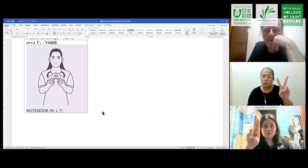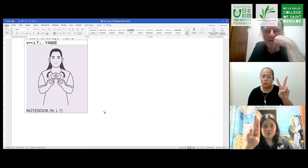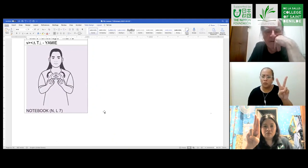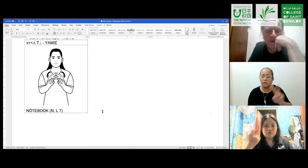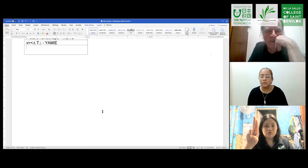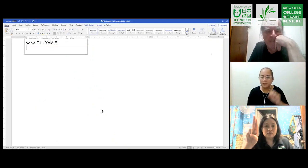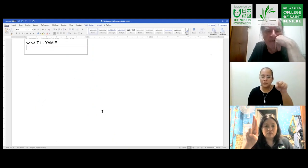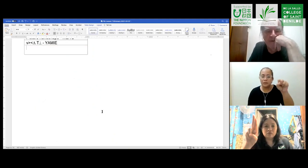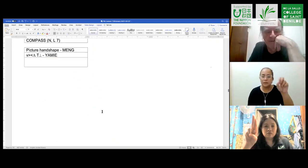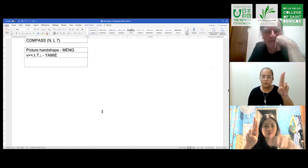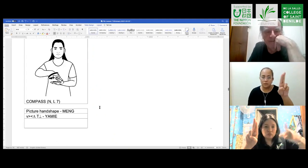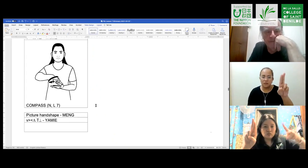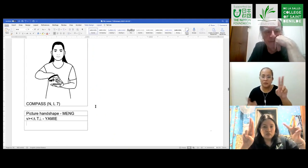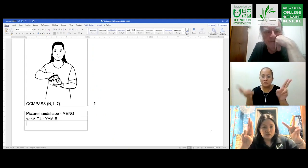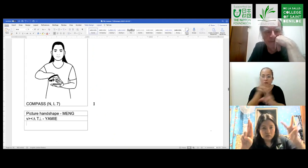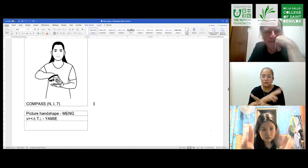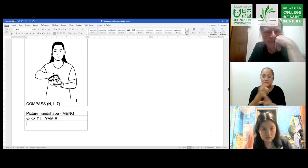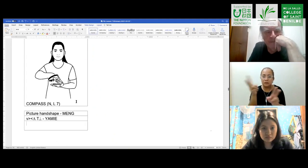Yes, need to reverse.